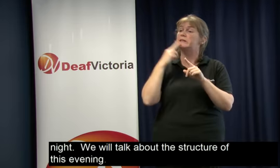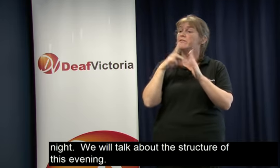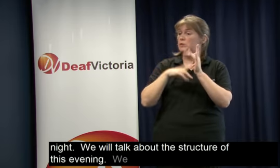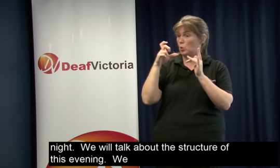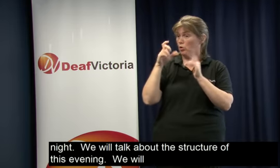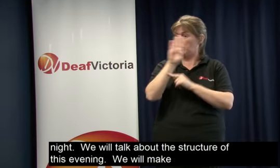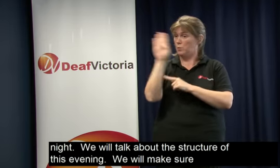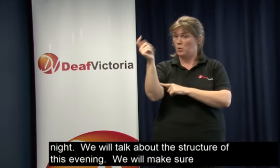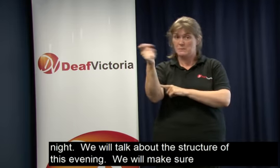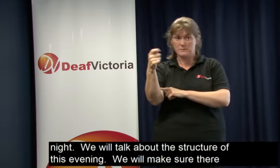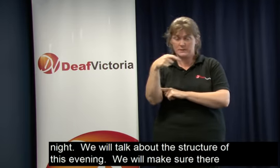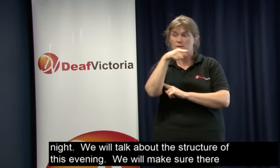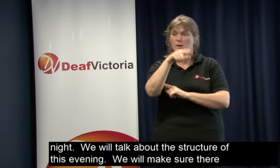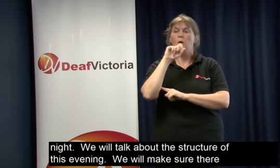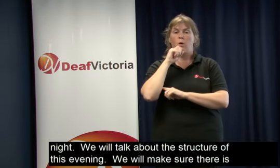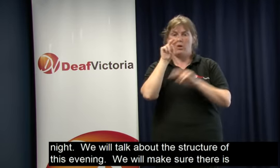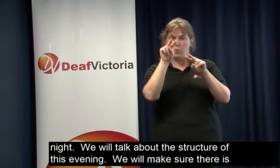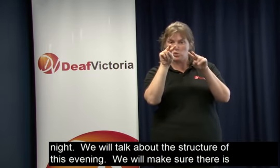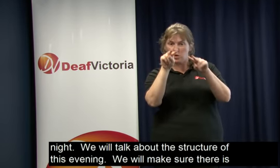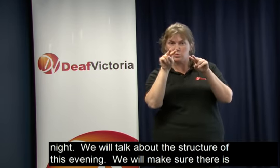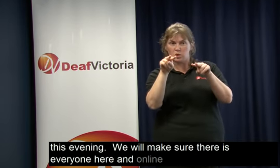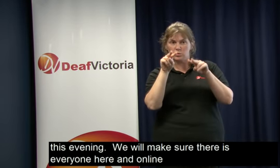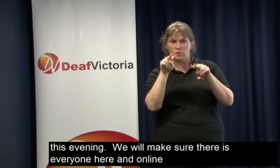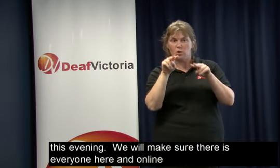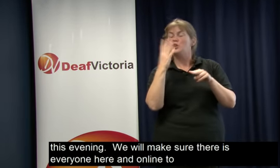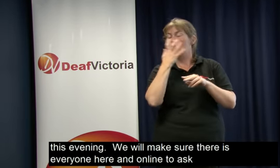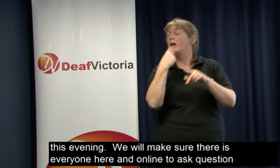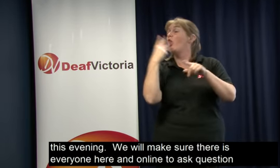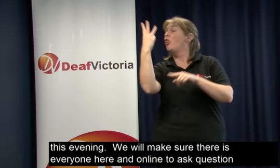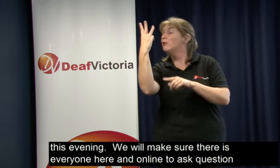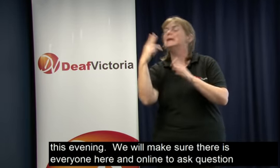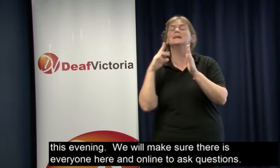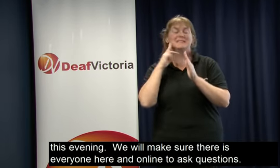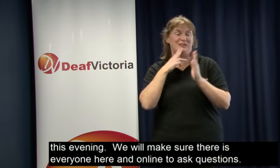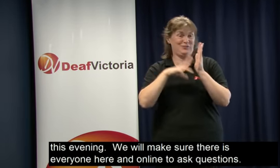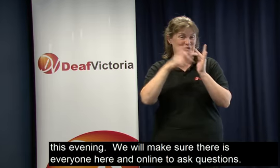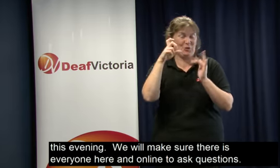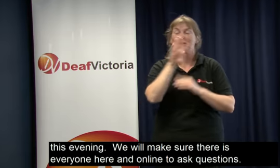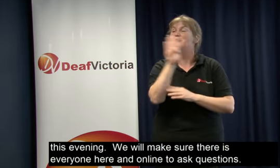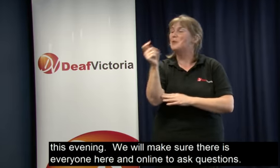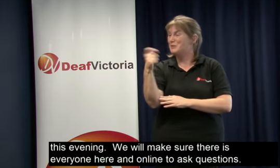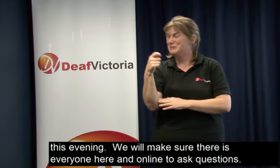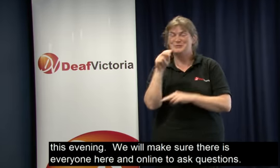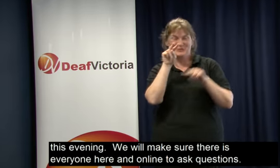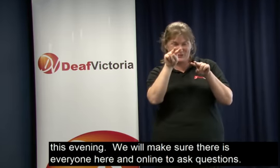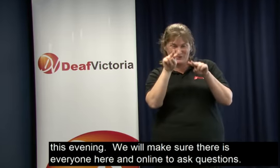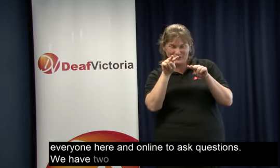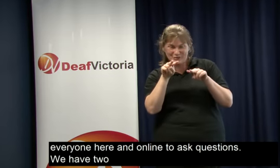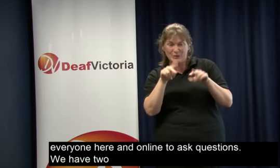online, to ask questions. We've got 2 Deaf Victoria board members. Sorry, we have 3 Deaf Victoria